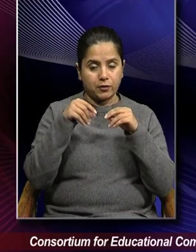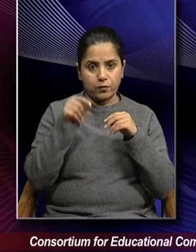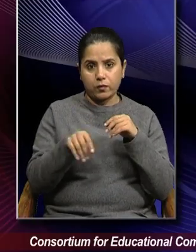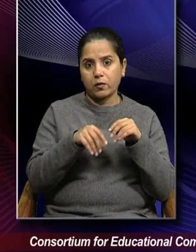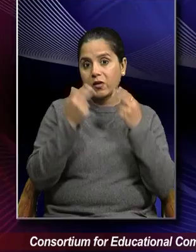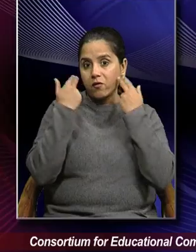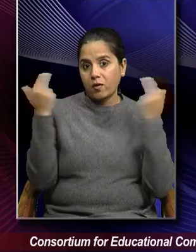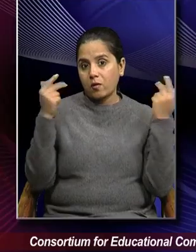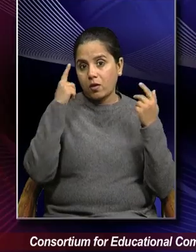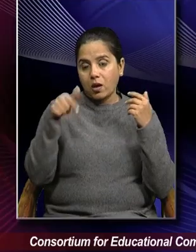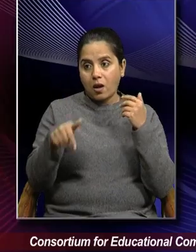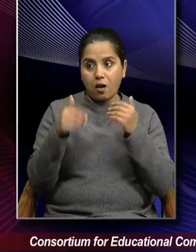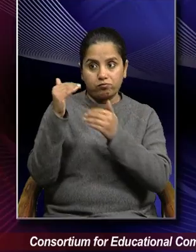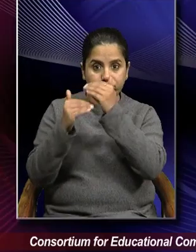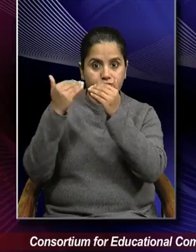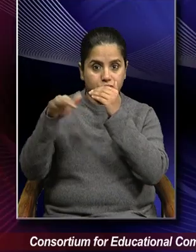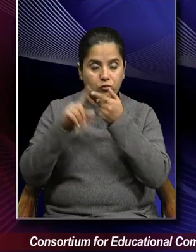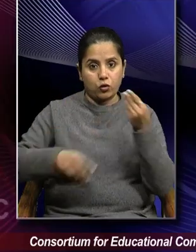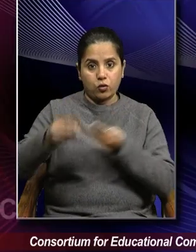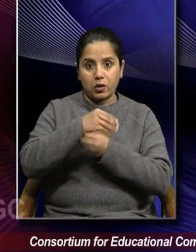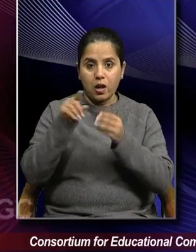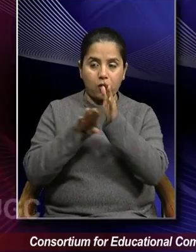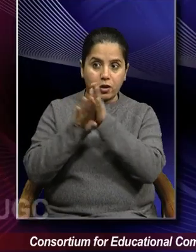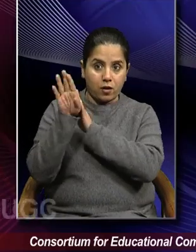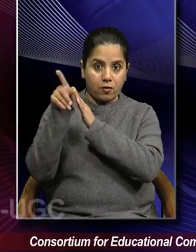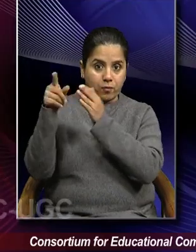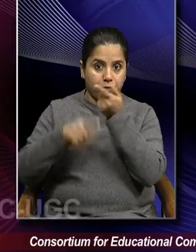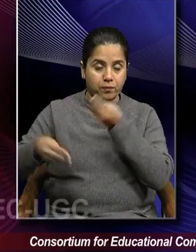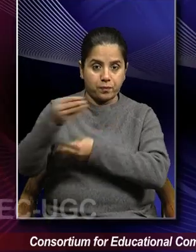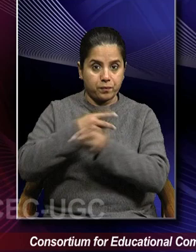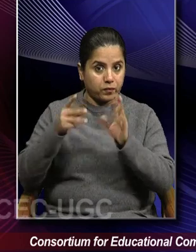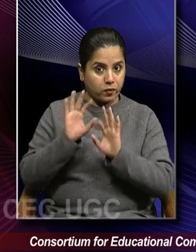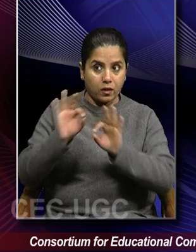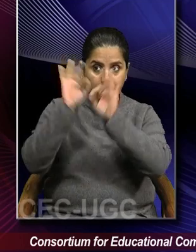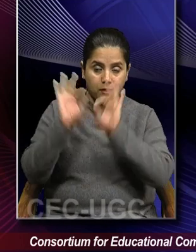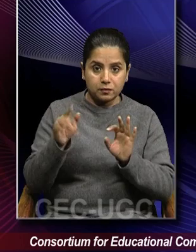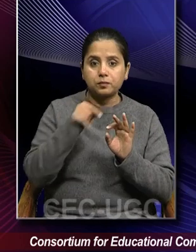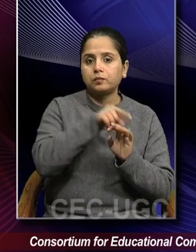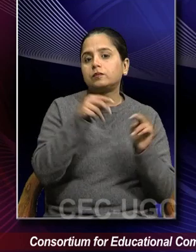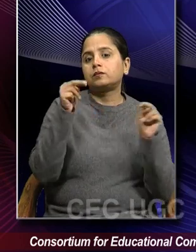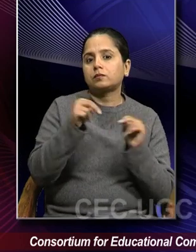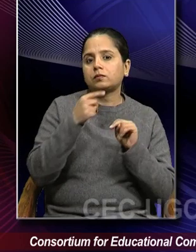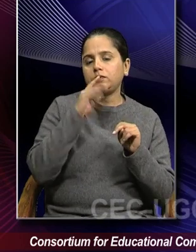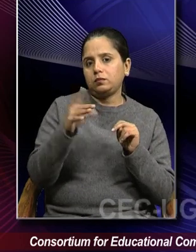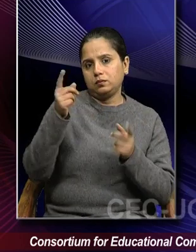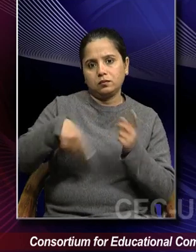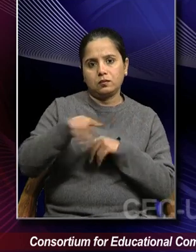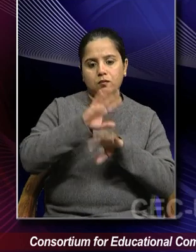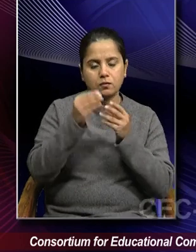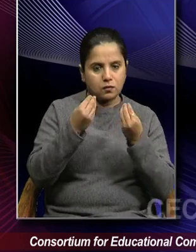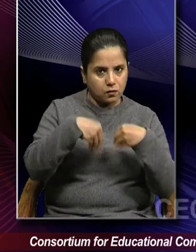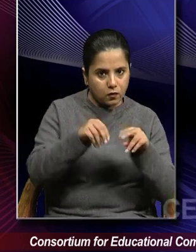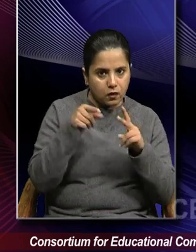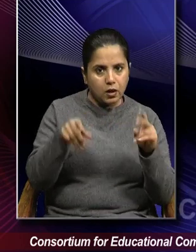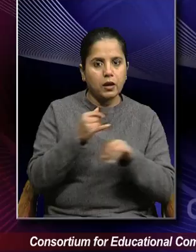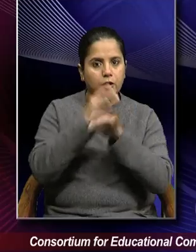advanced economies, or what you call as developed economies. There, because they need it in wholesale or at